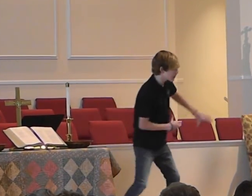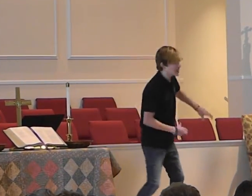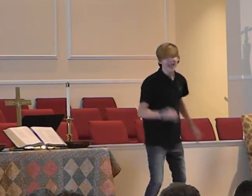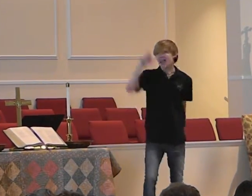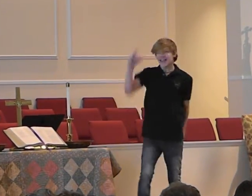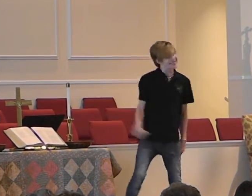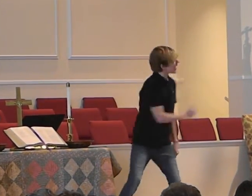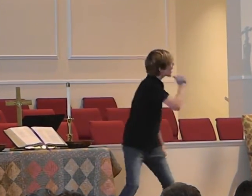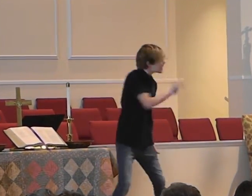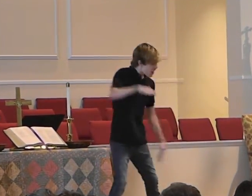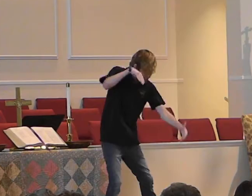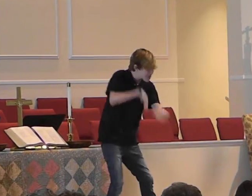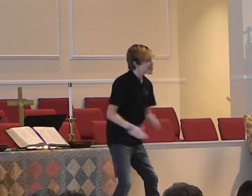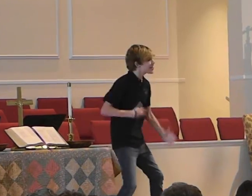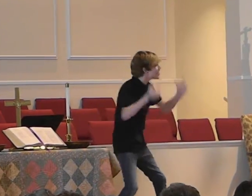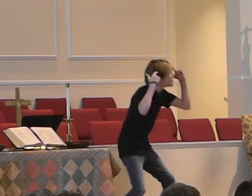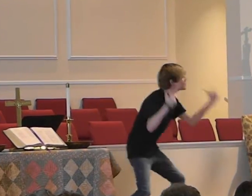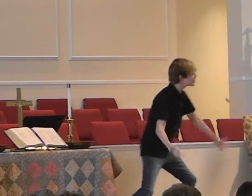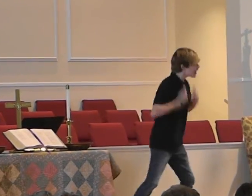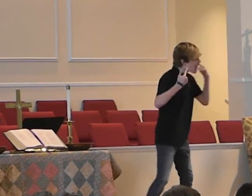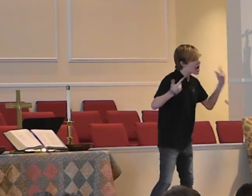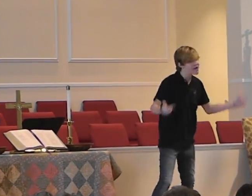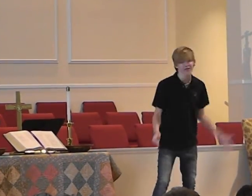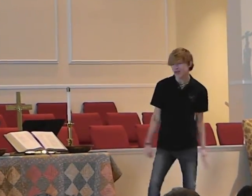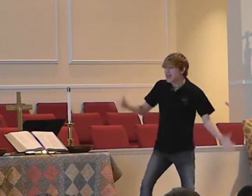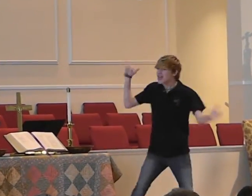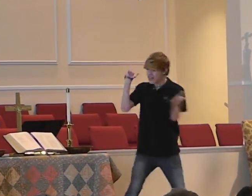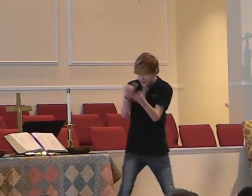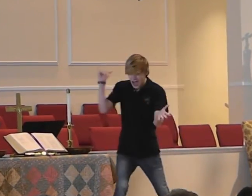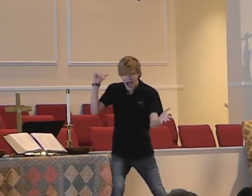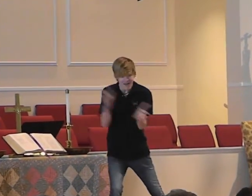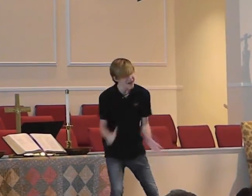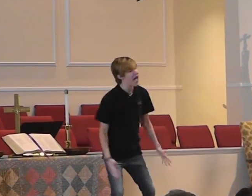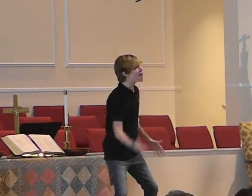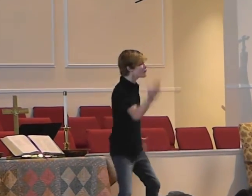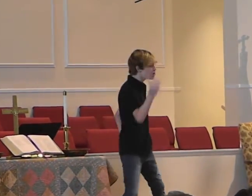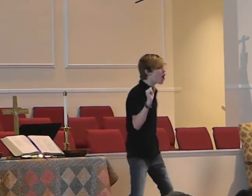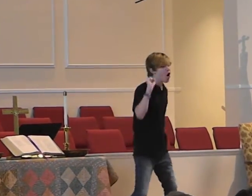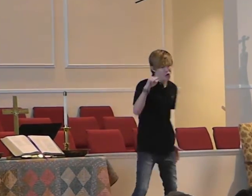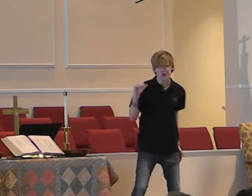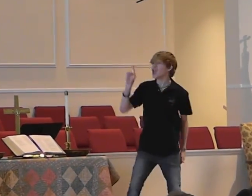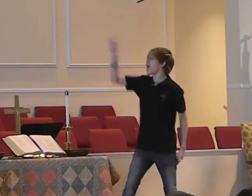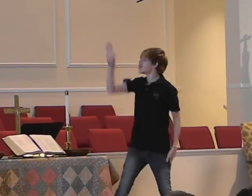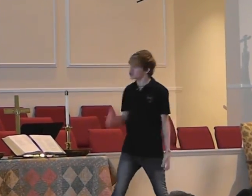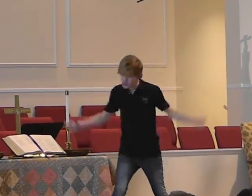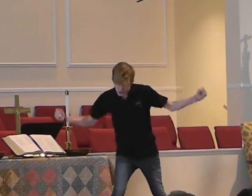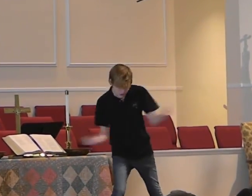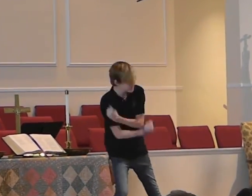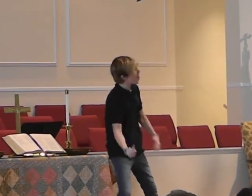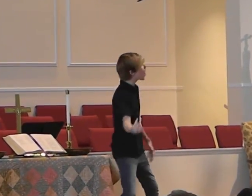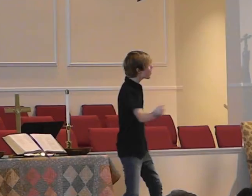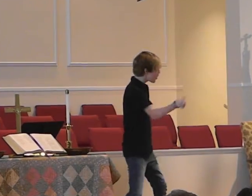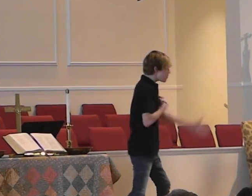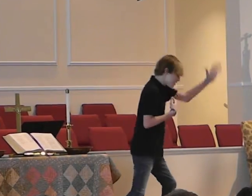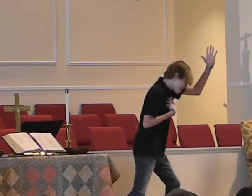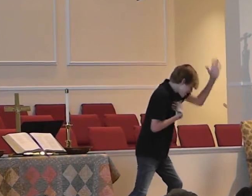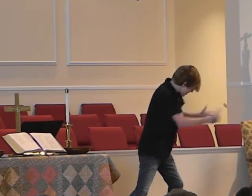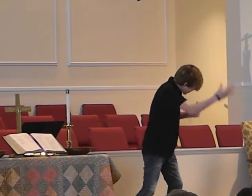It's like nothing in life That I've ever known Yes, you love me